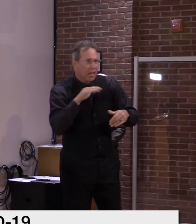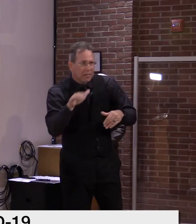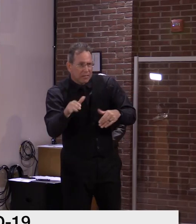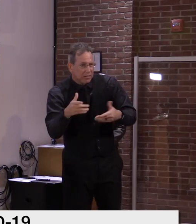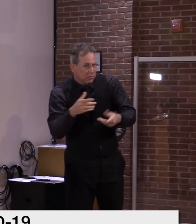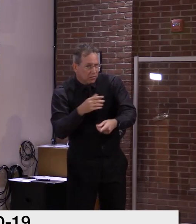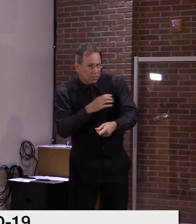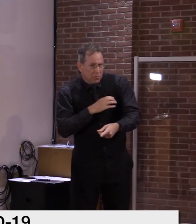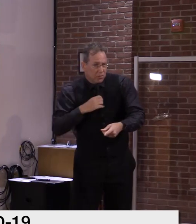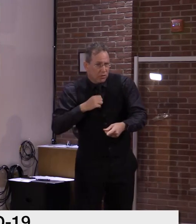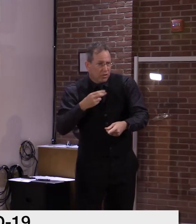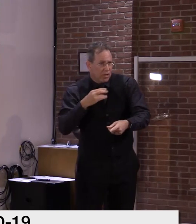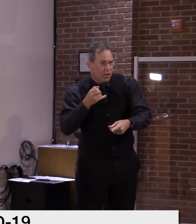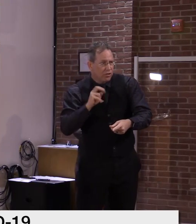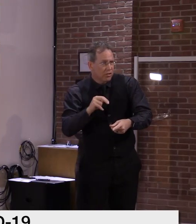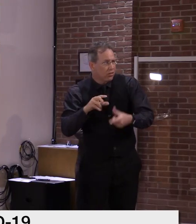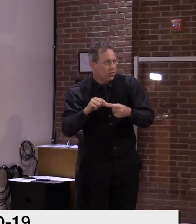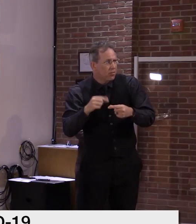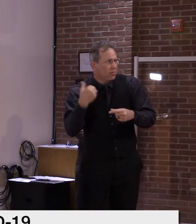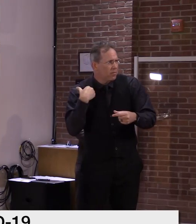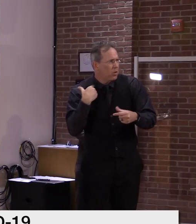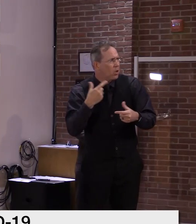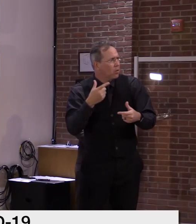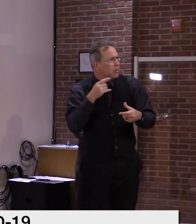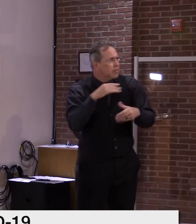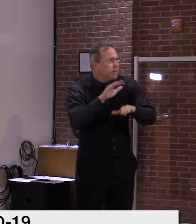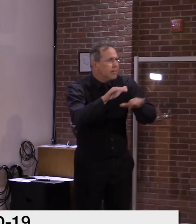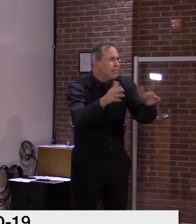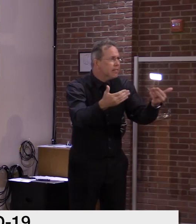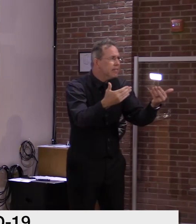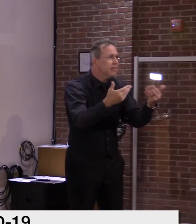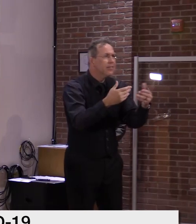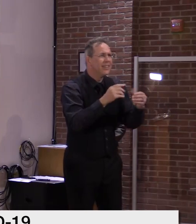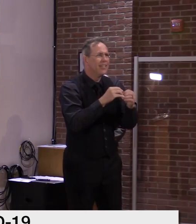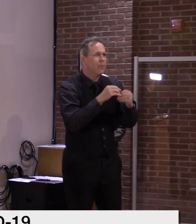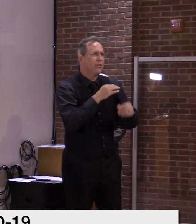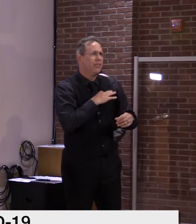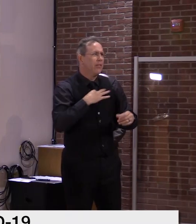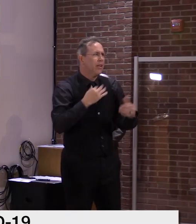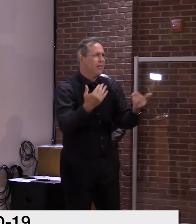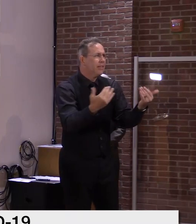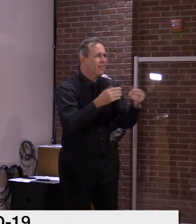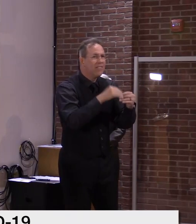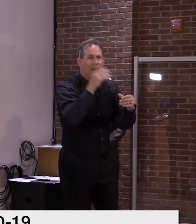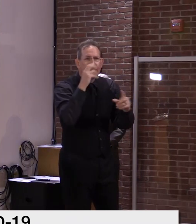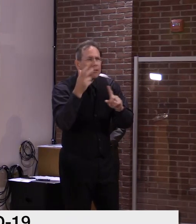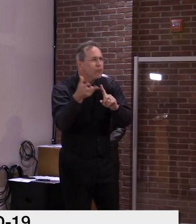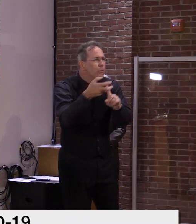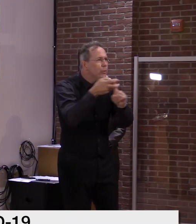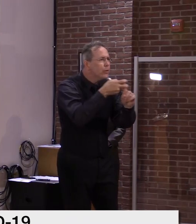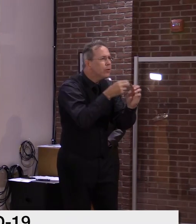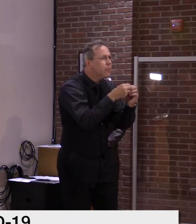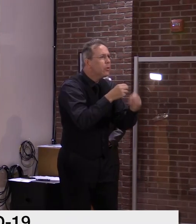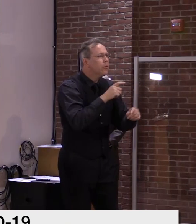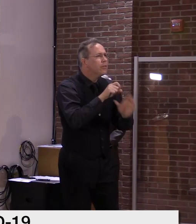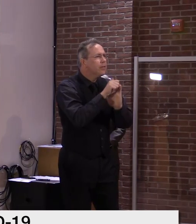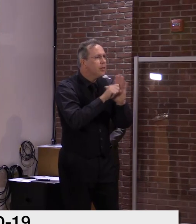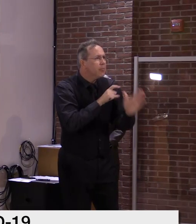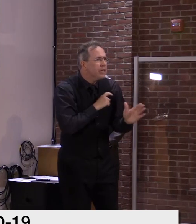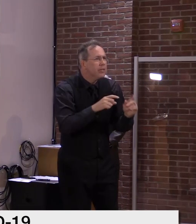remember acknowledging that, you know, we have some challenges on our hands as